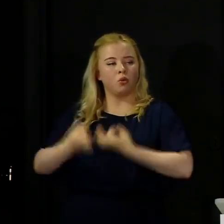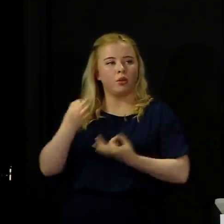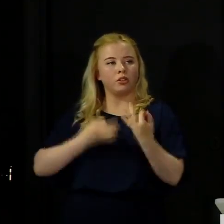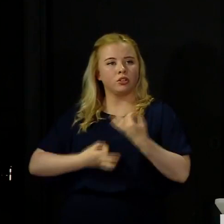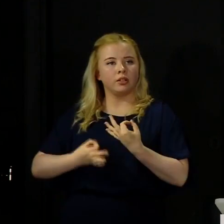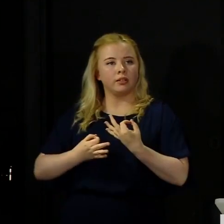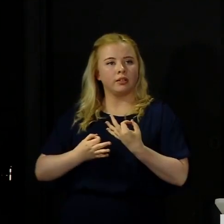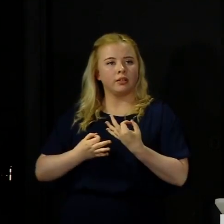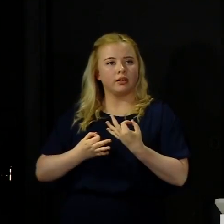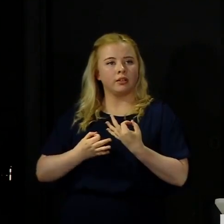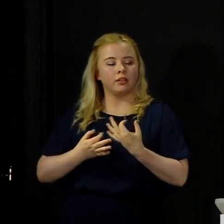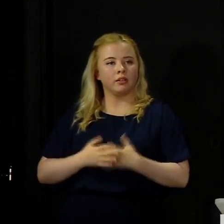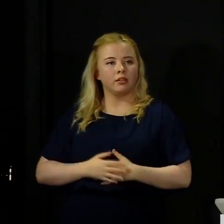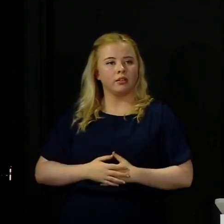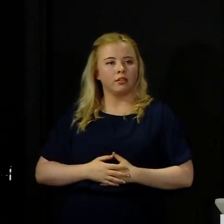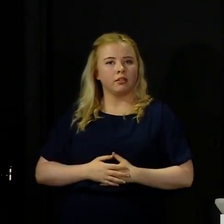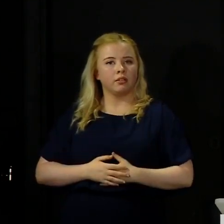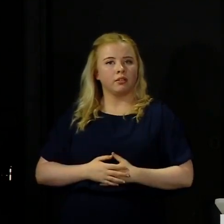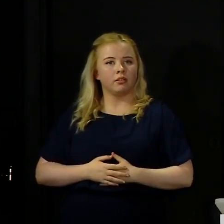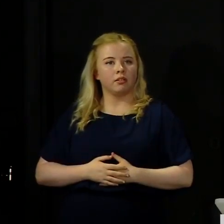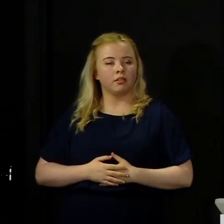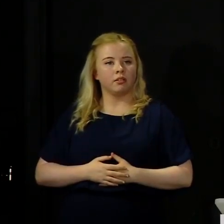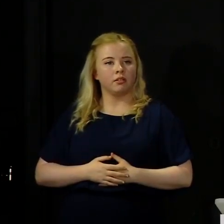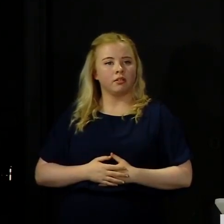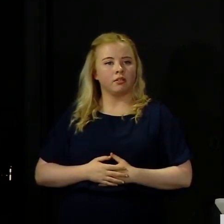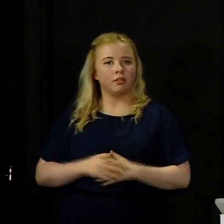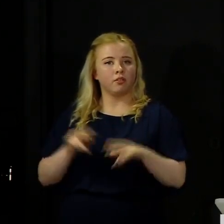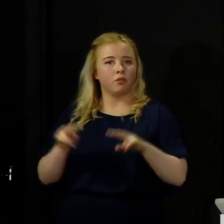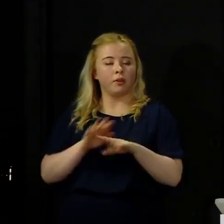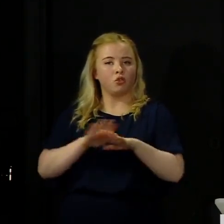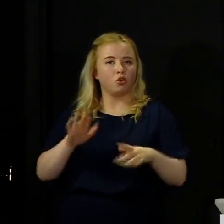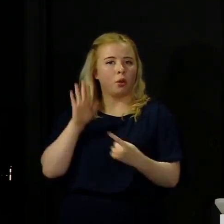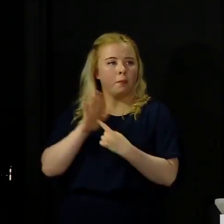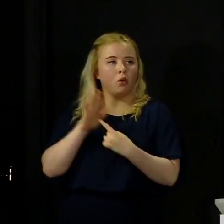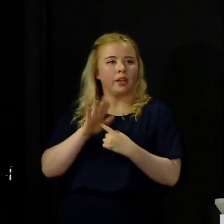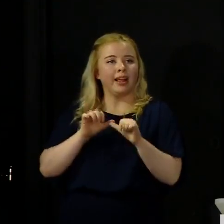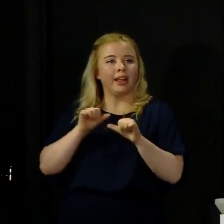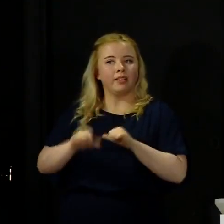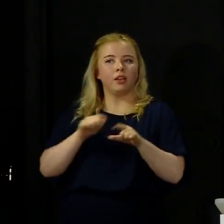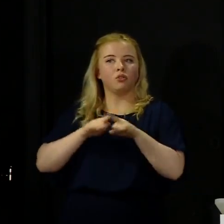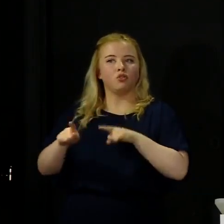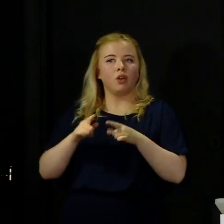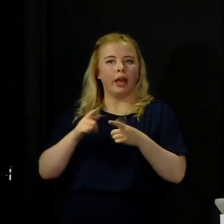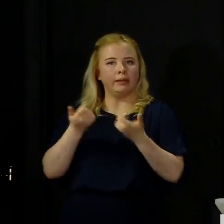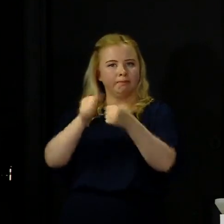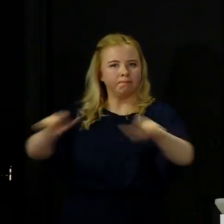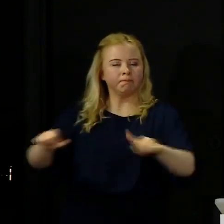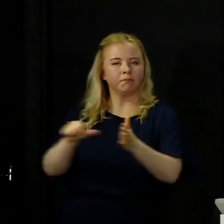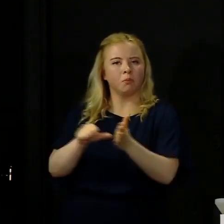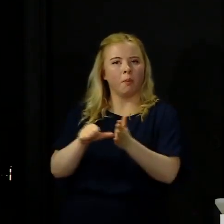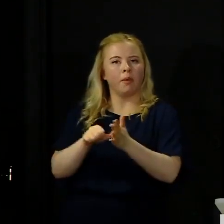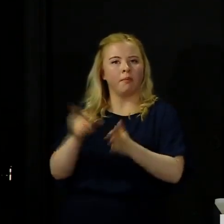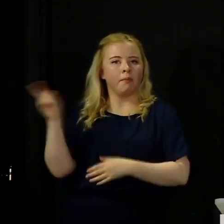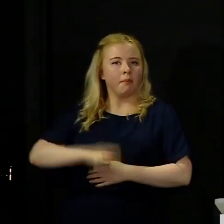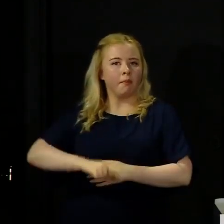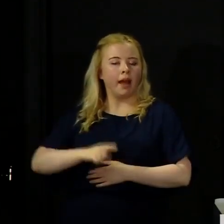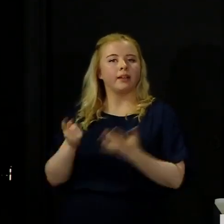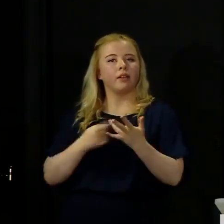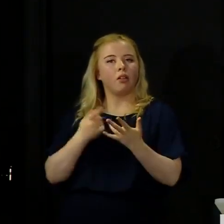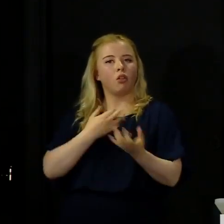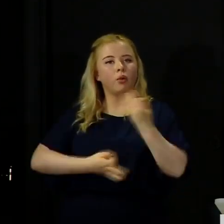for whom the video is not as important, and then we can try to resolve the issue and come